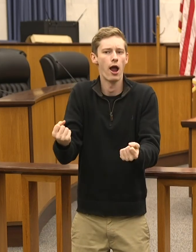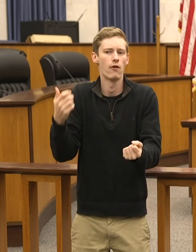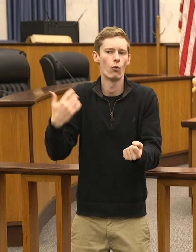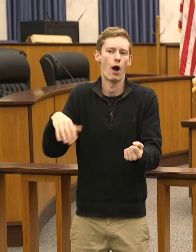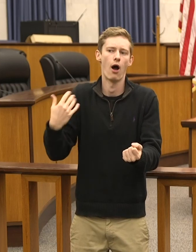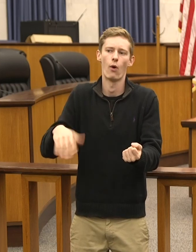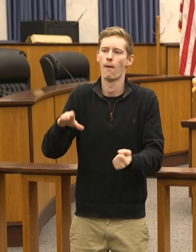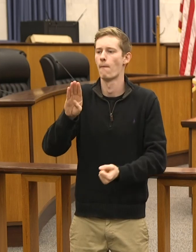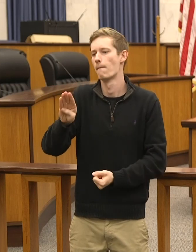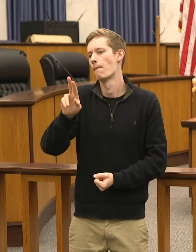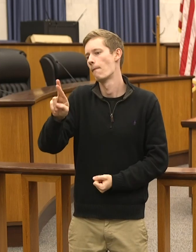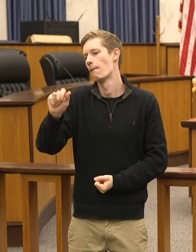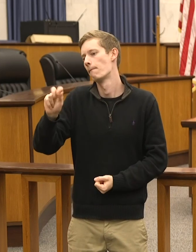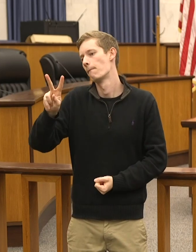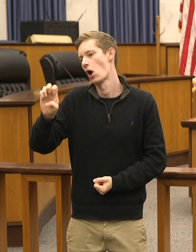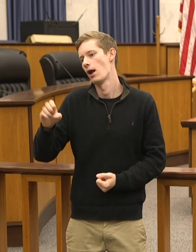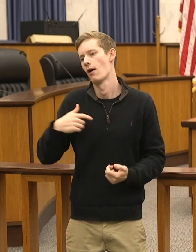do.